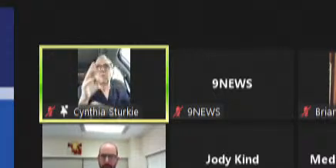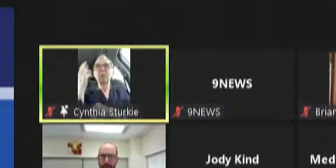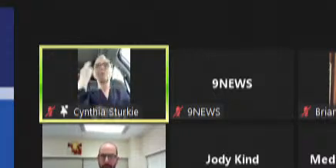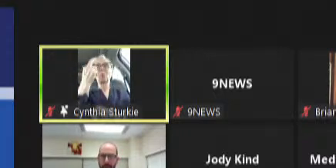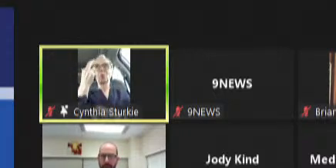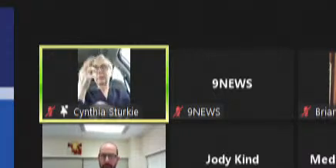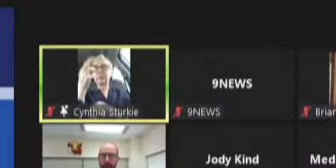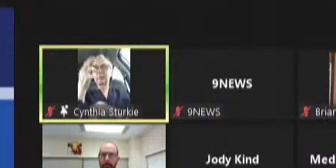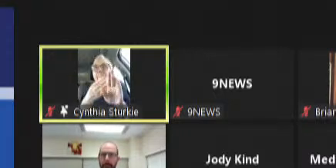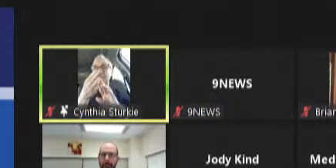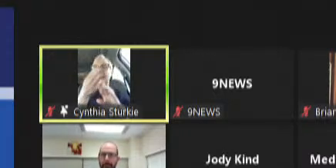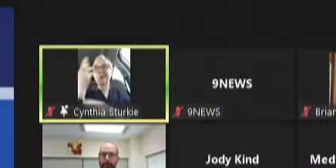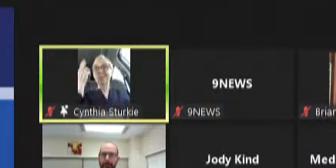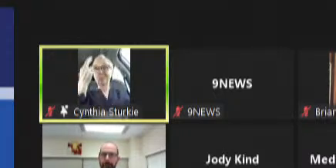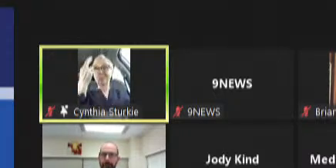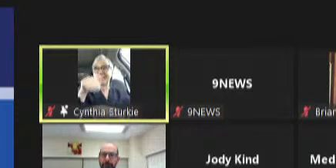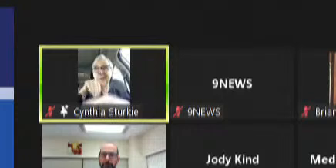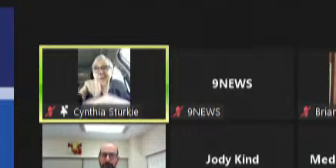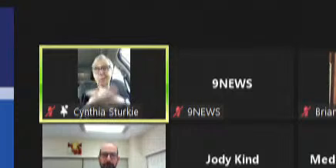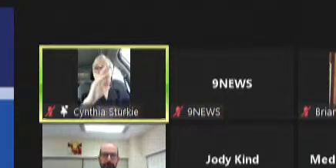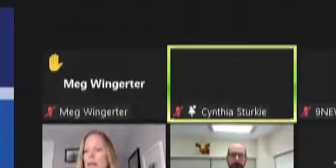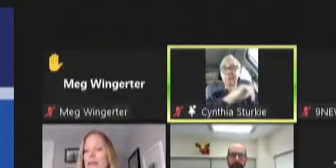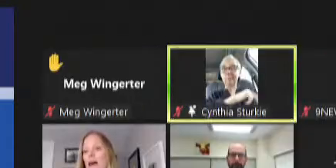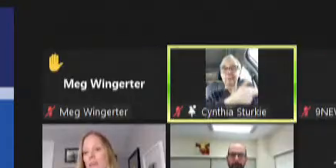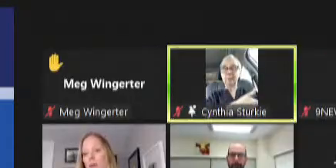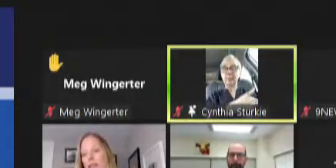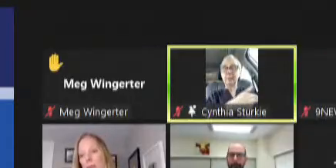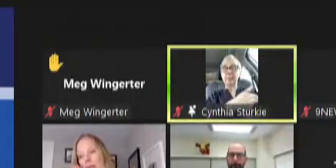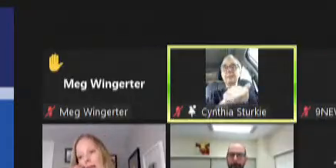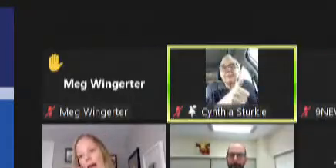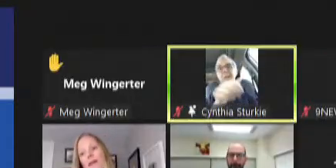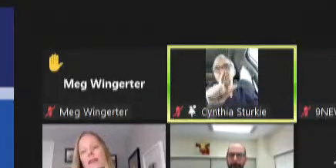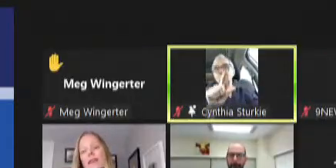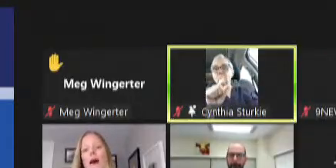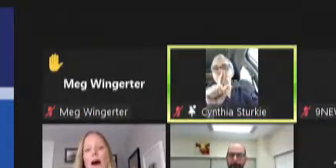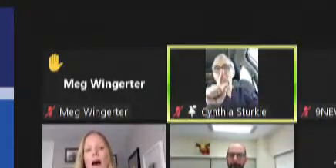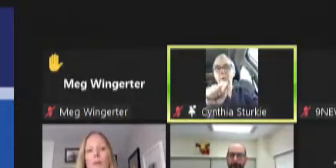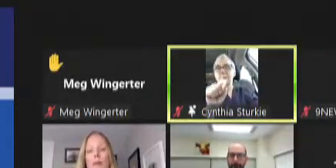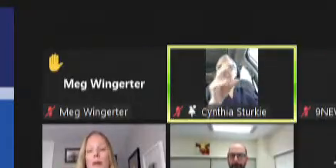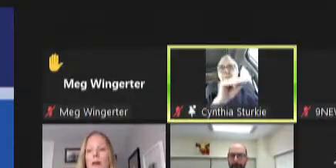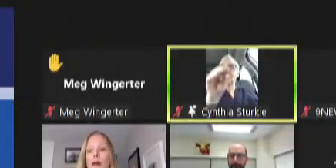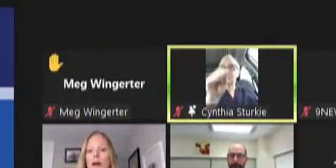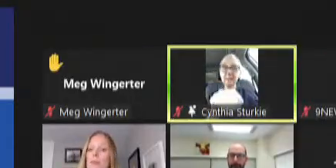That remaining percentage of the 10 to 20% are in the hospital with something else,